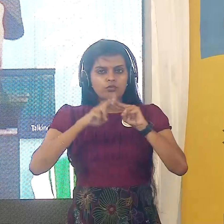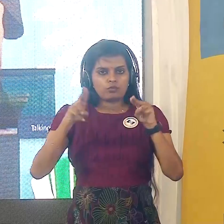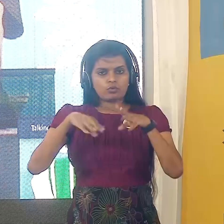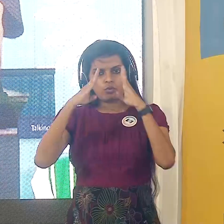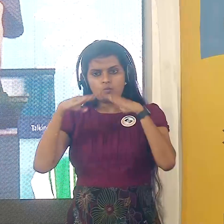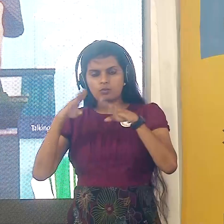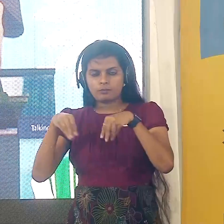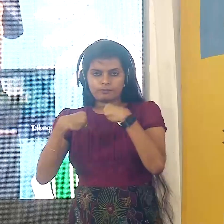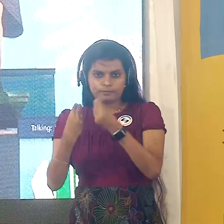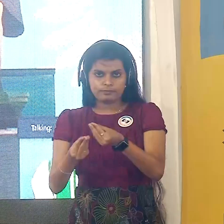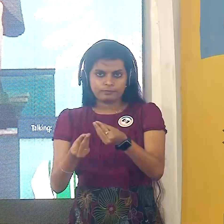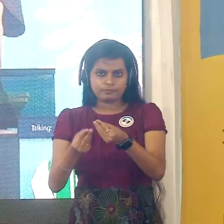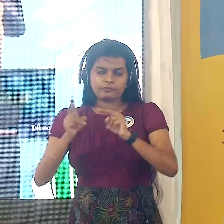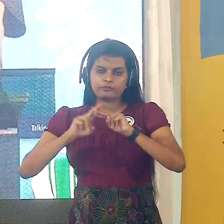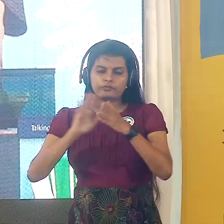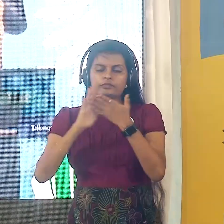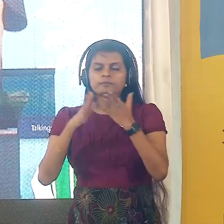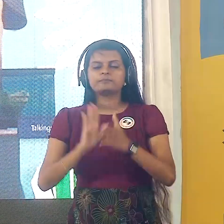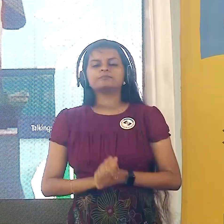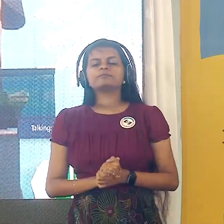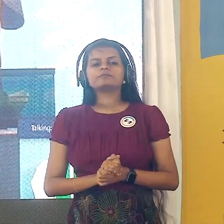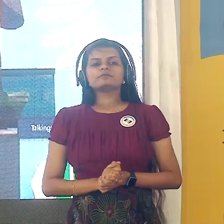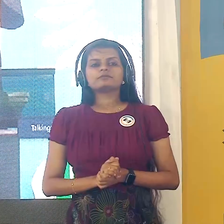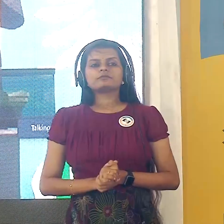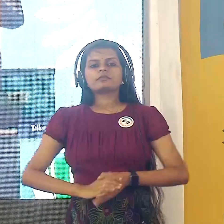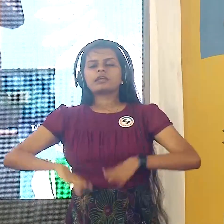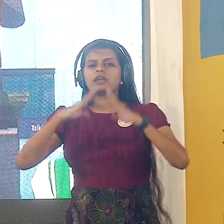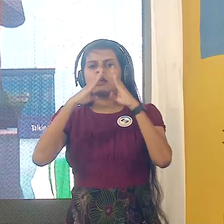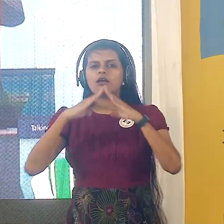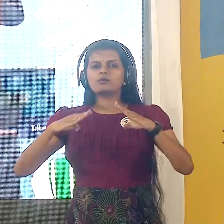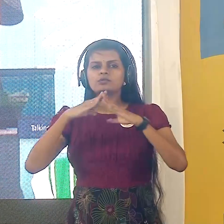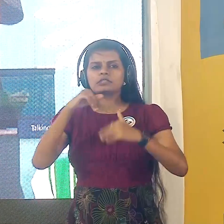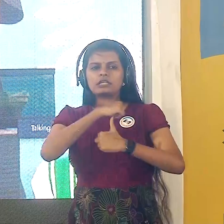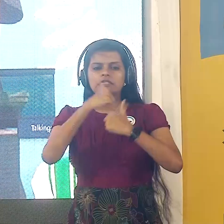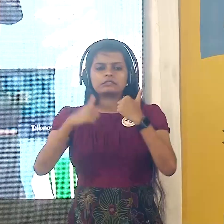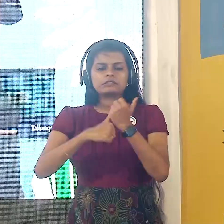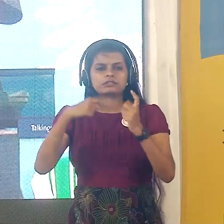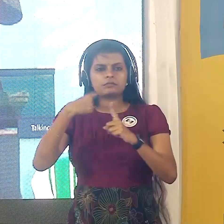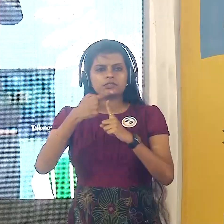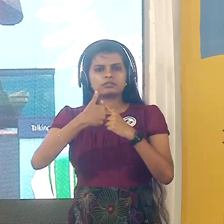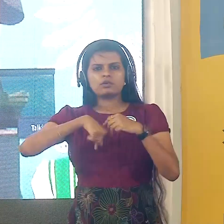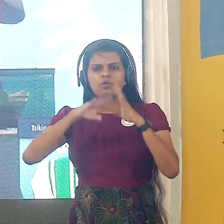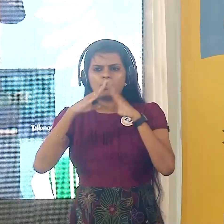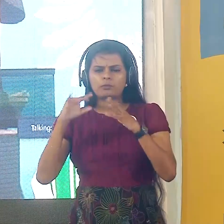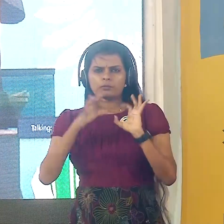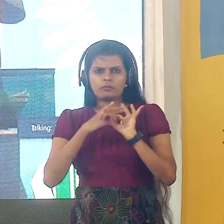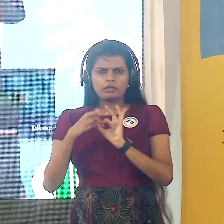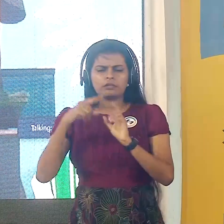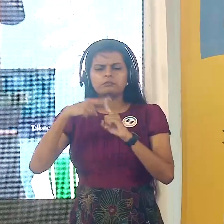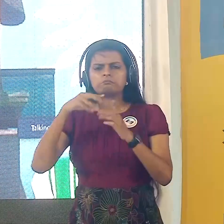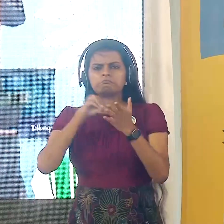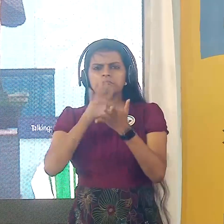households were completed. So housing assistance, homesteads and